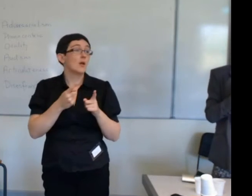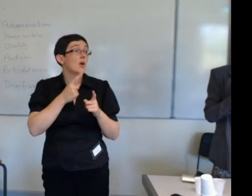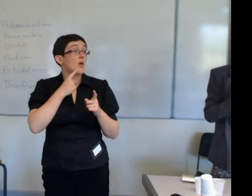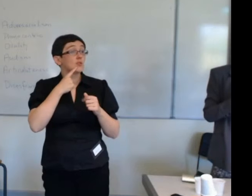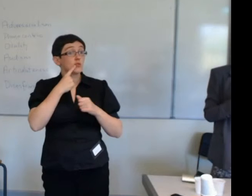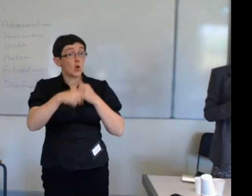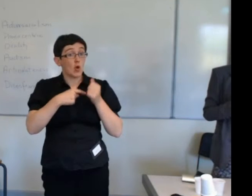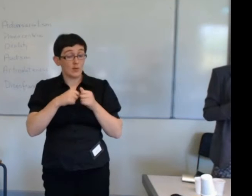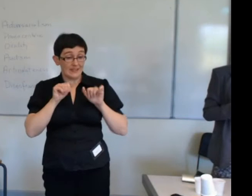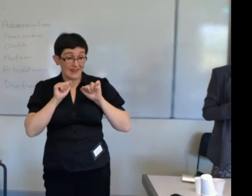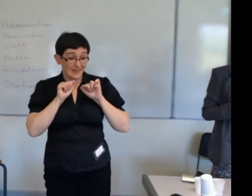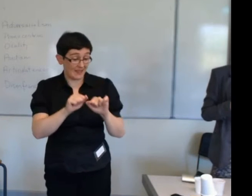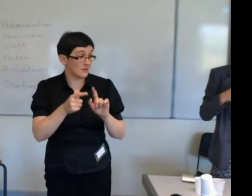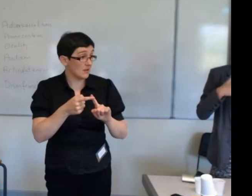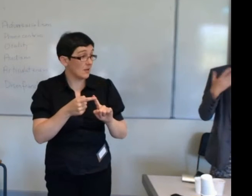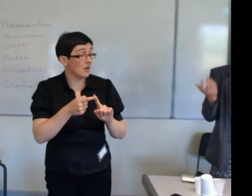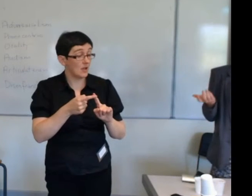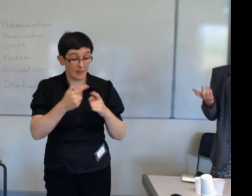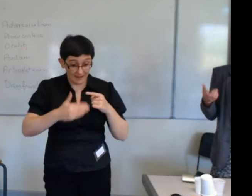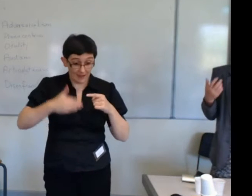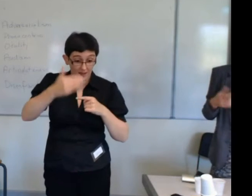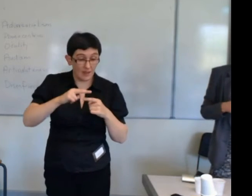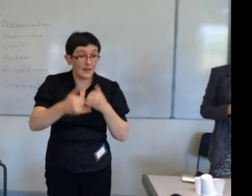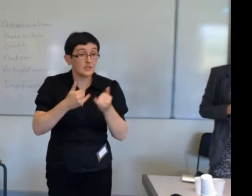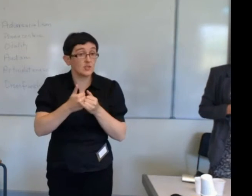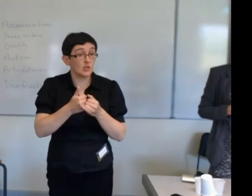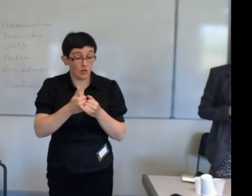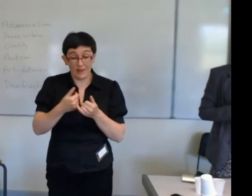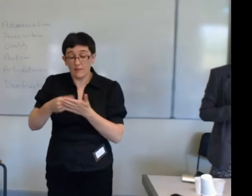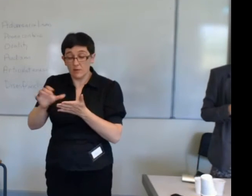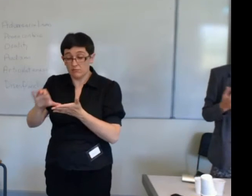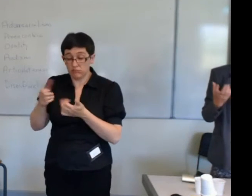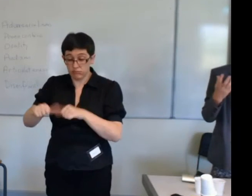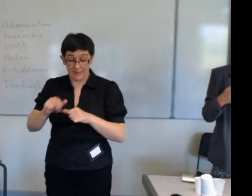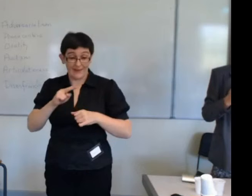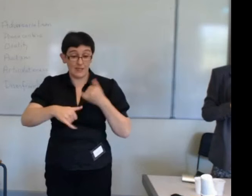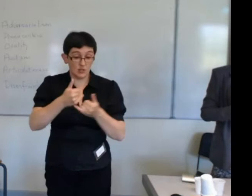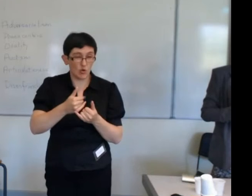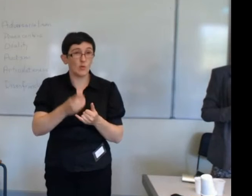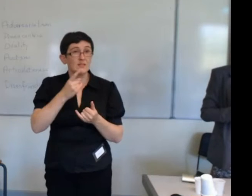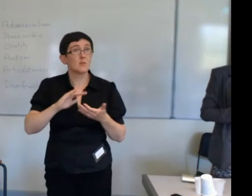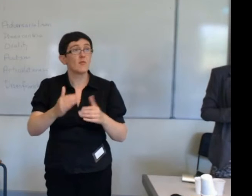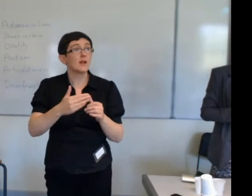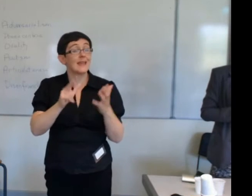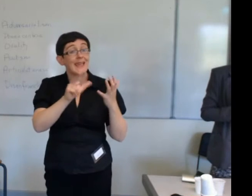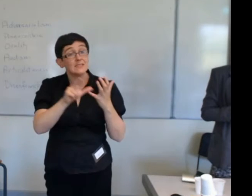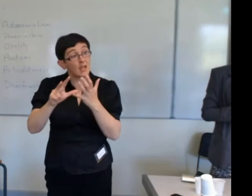thing. And in the year following the year that we got the funding, we provided 88